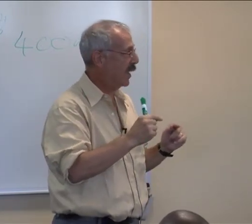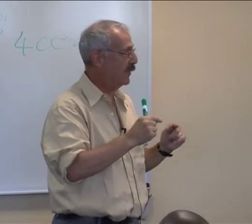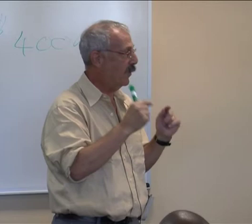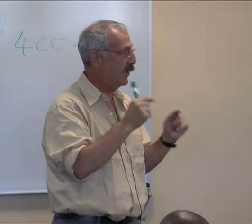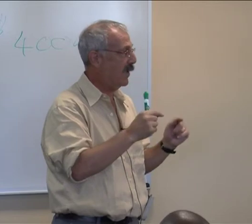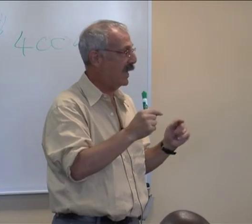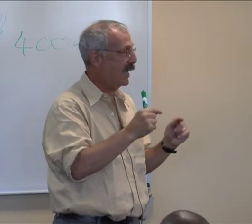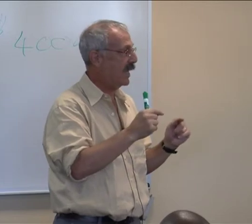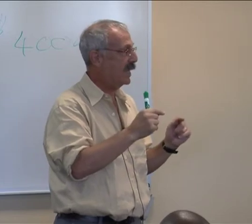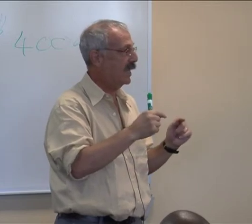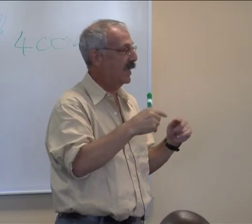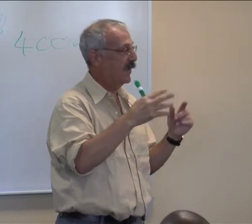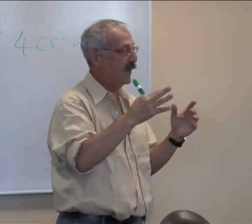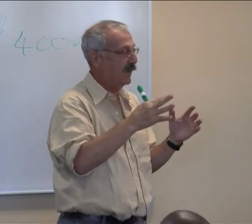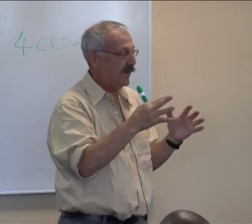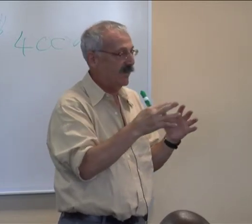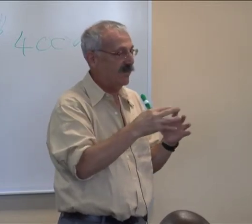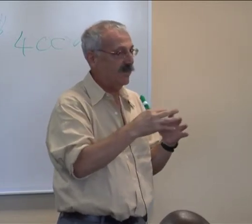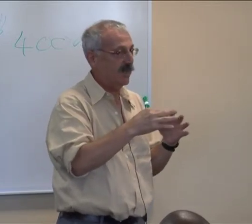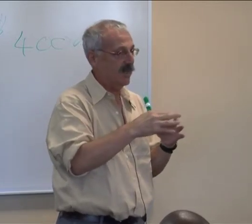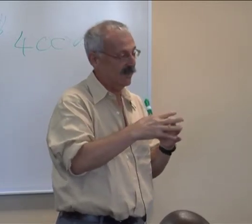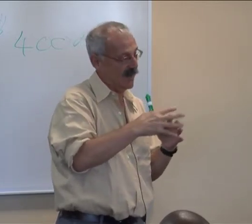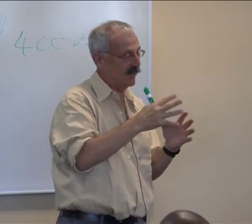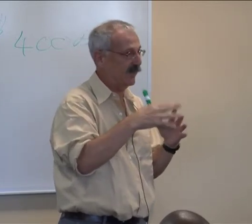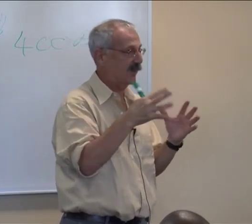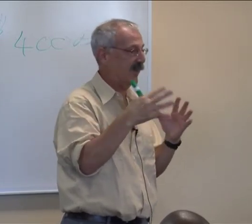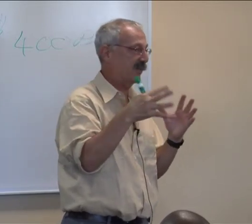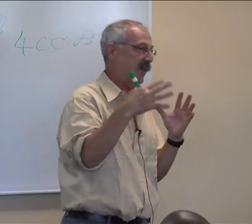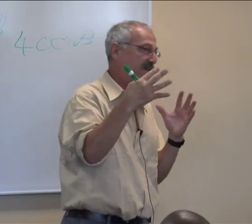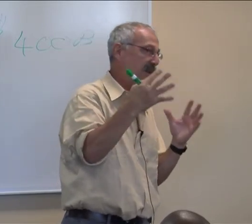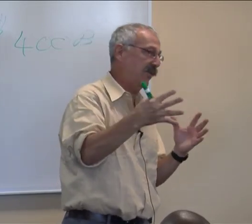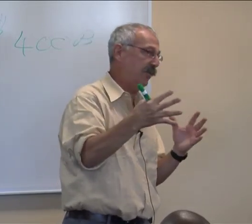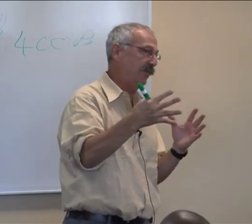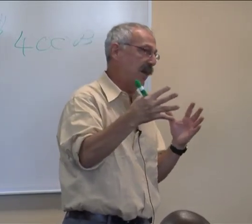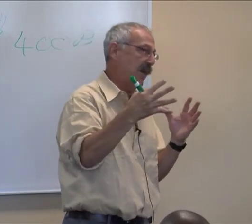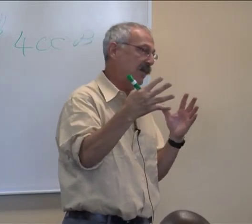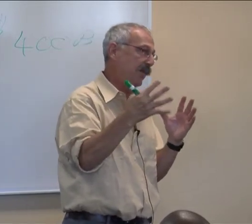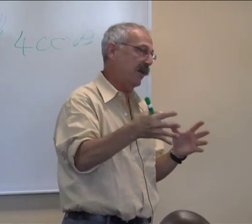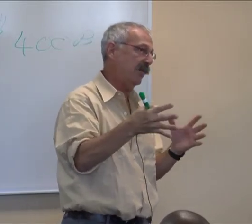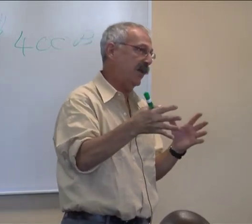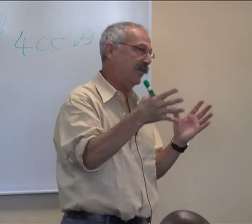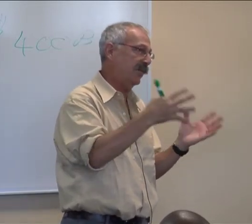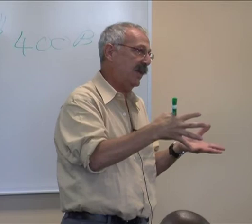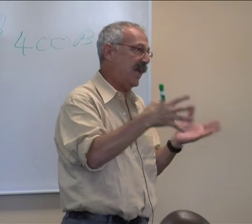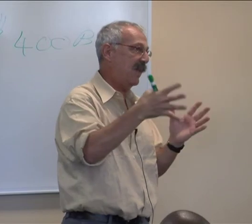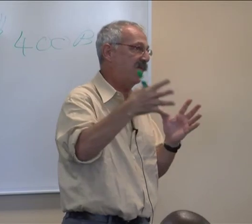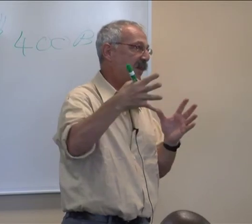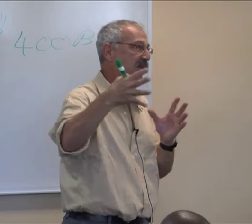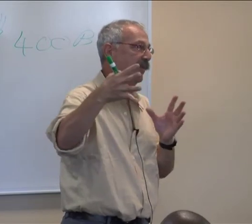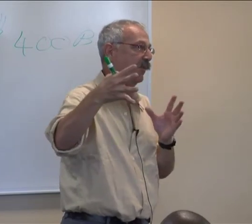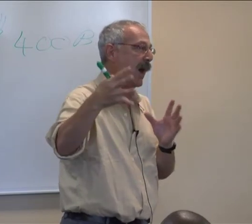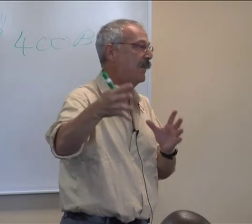moderate income. You put money in. In San Francisco, it's actually it's a partnership. The